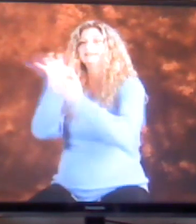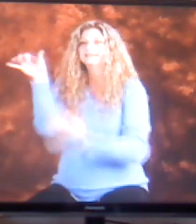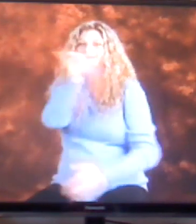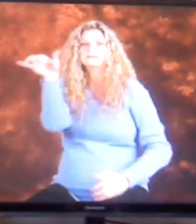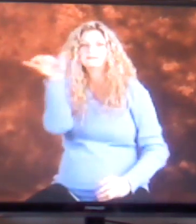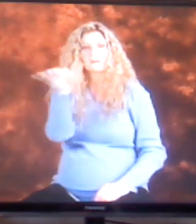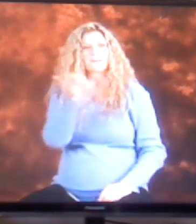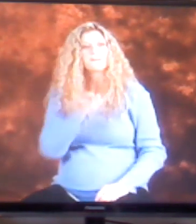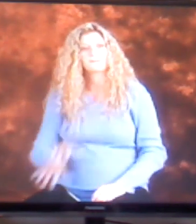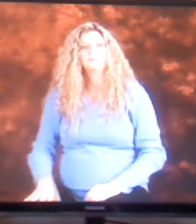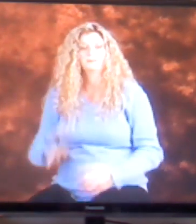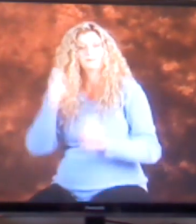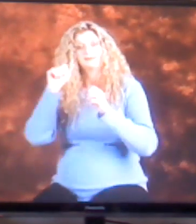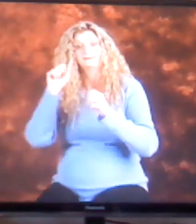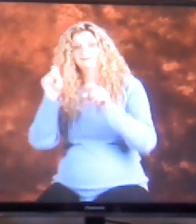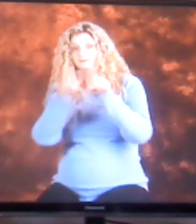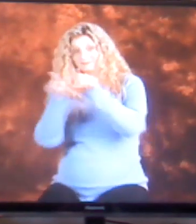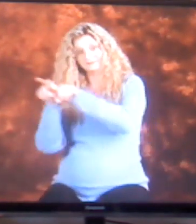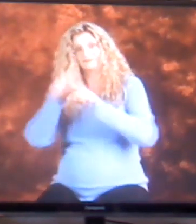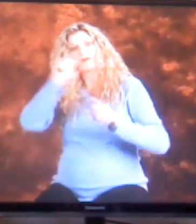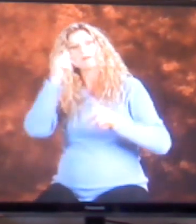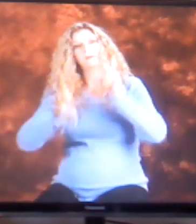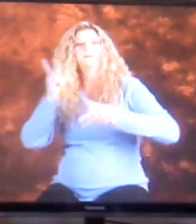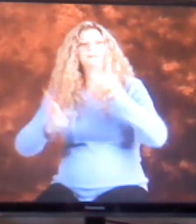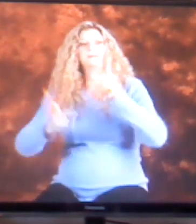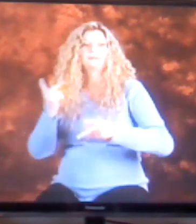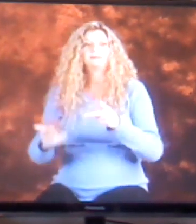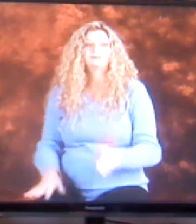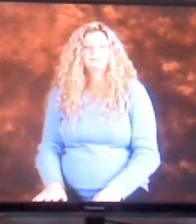And trends come again from people who are dressing in a certain way that we want to emulate.